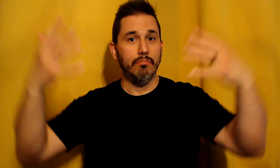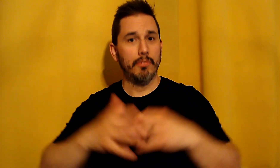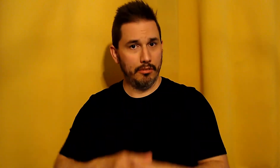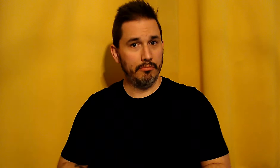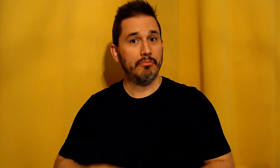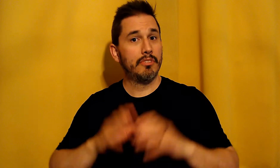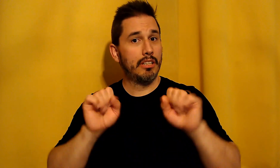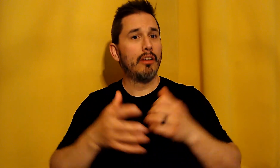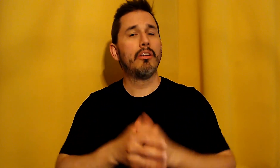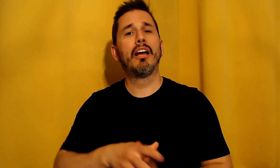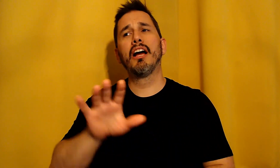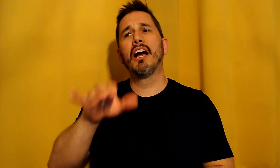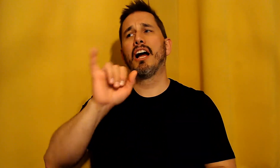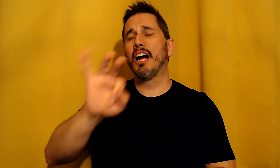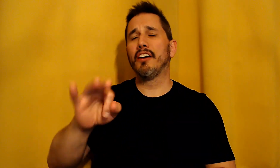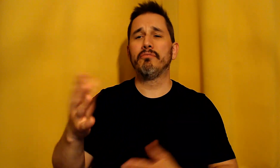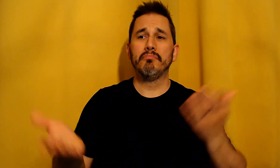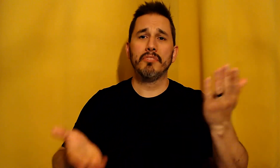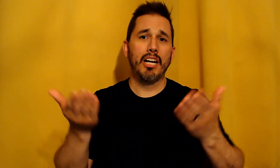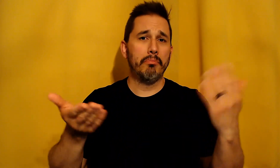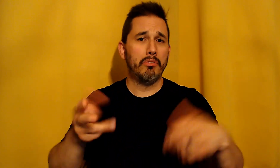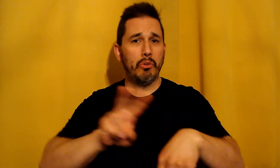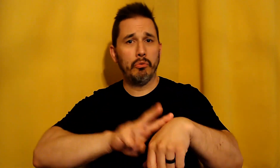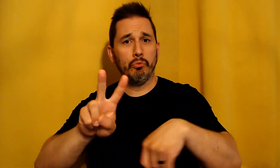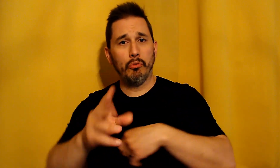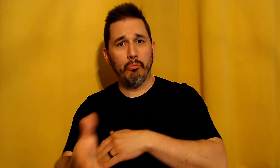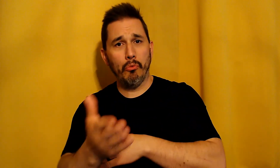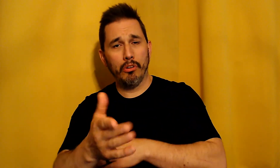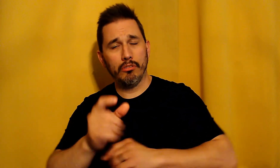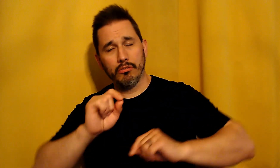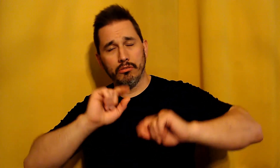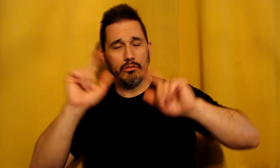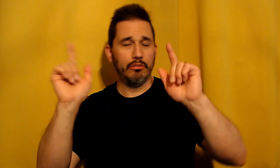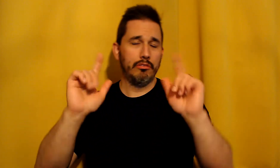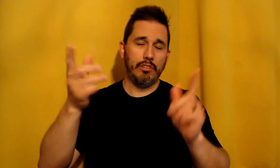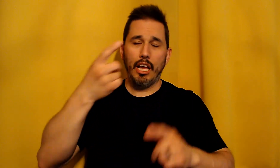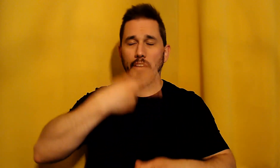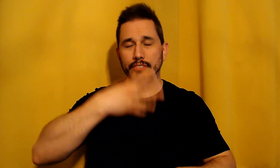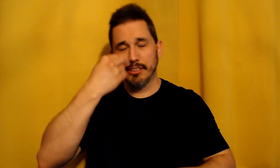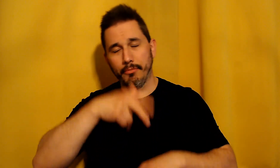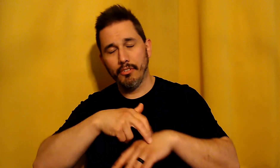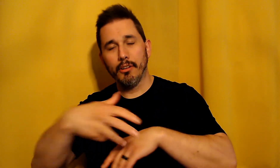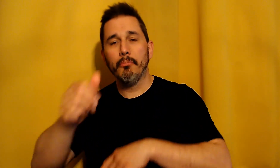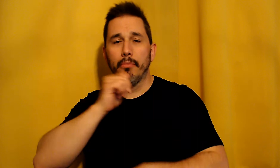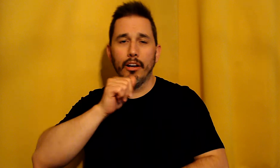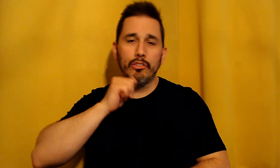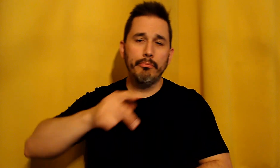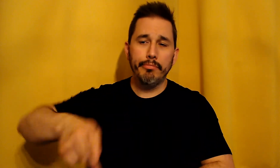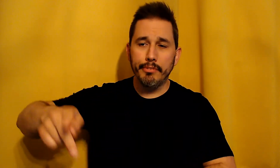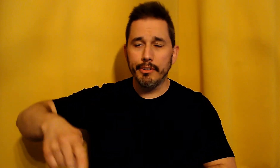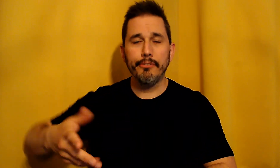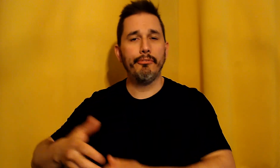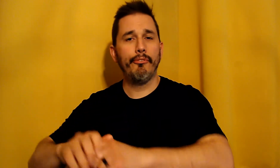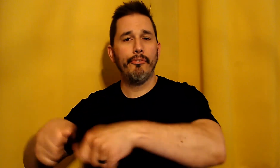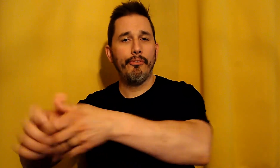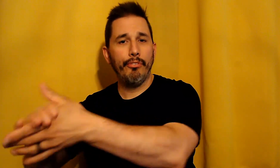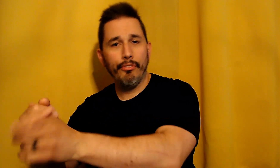Whenever it senses water overflowing, it'll trigger your lights to turn on. So maybe, for example, at 2 a.m. you have to get up and